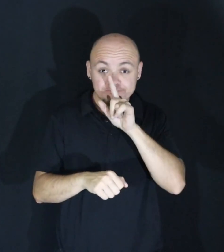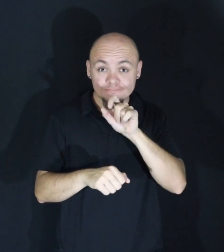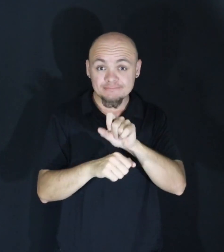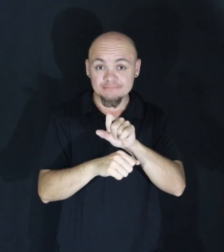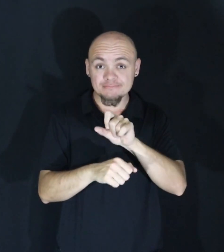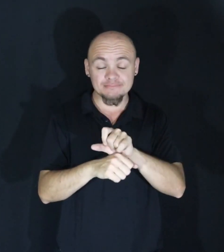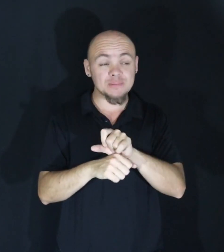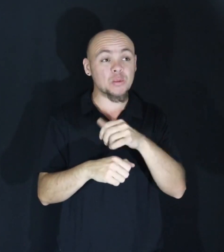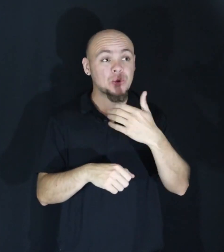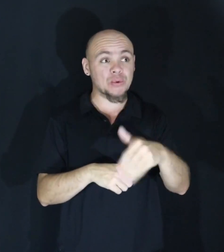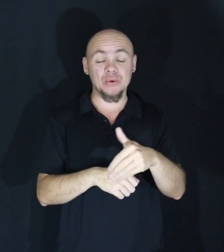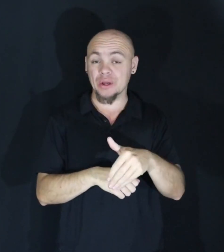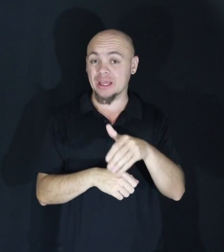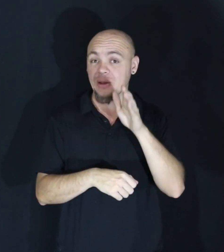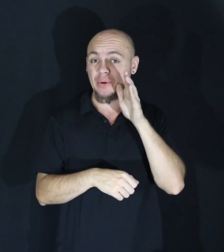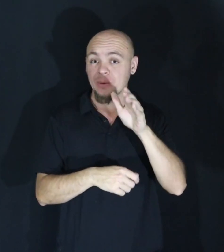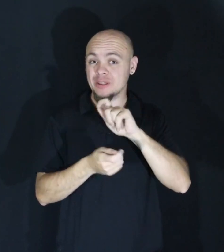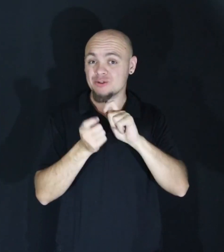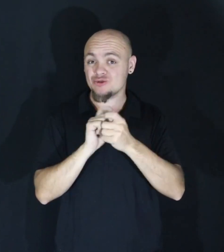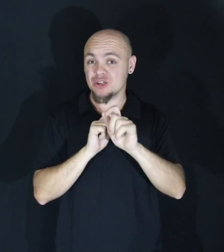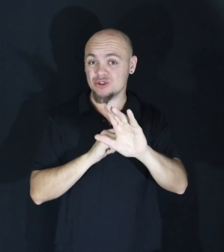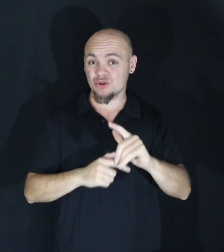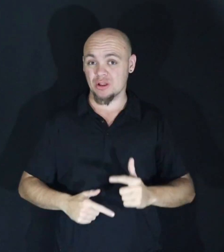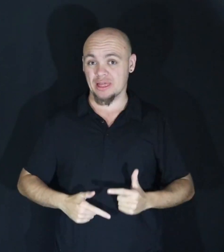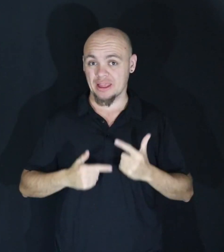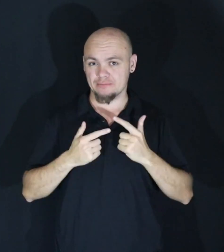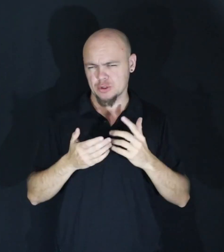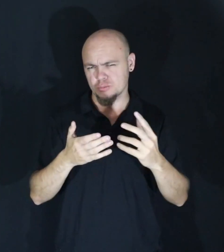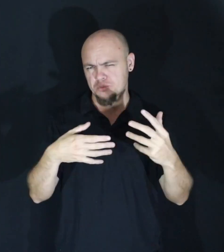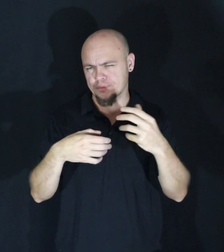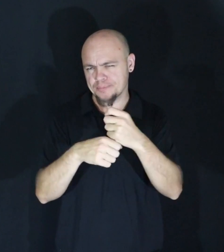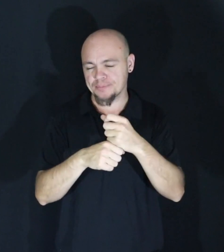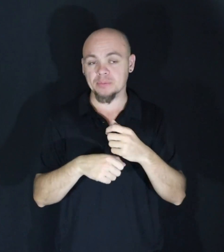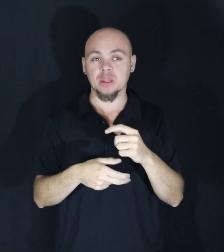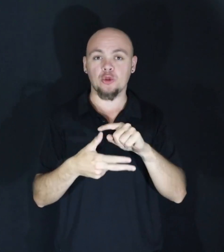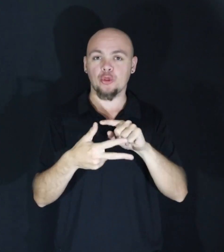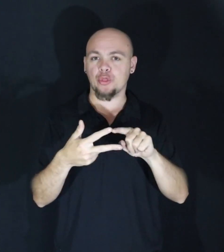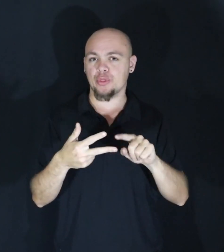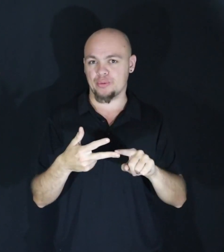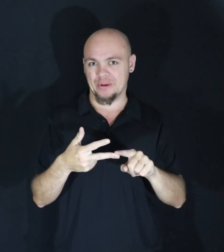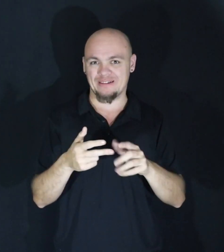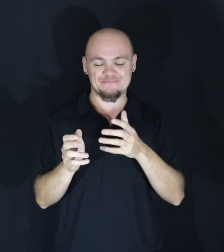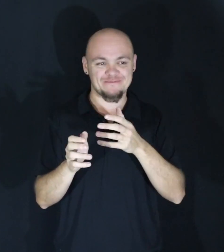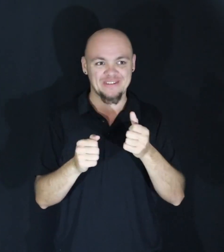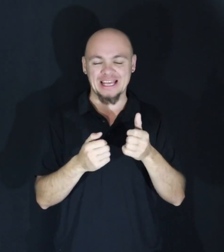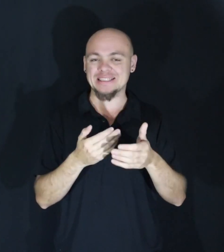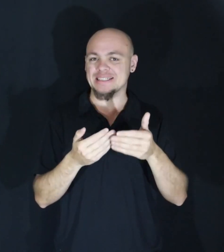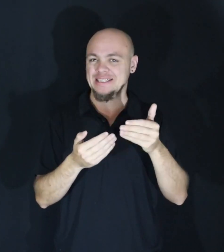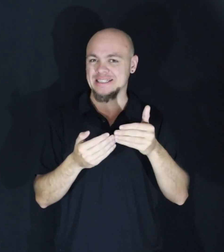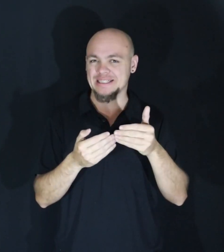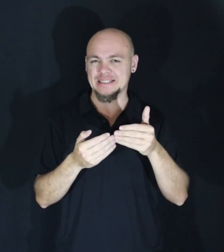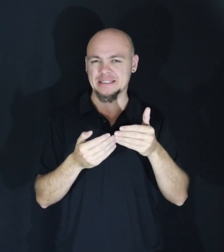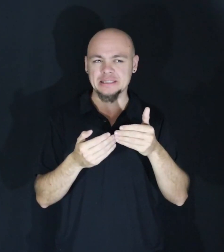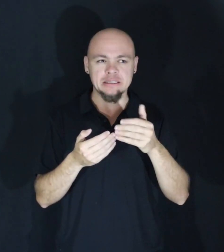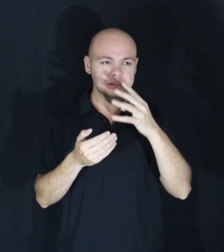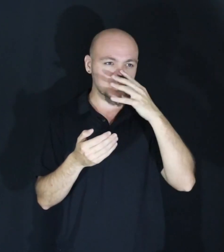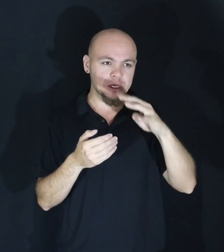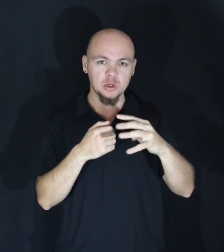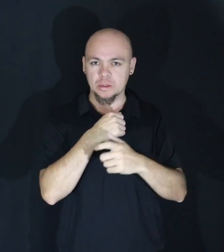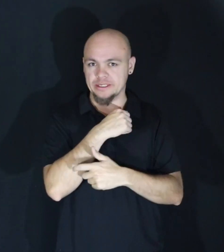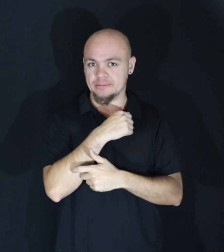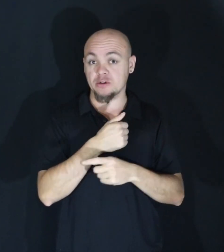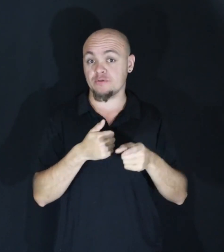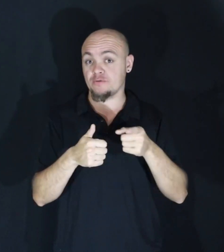absolute game changer. Let's recap. 3 fast, easy, convenient ways to tune out temptation.